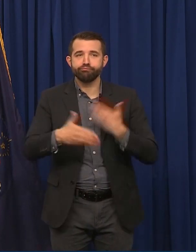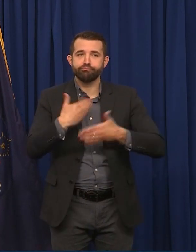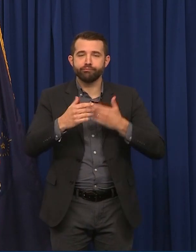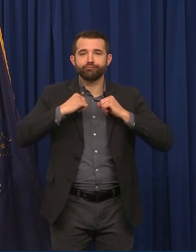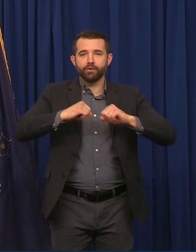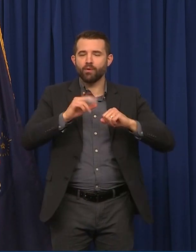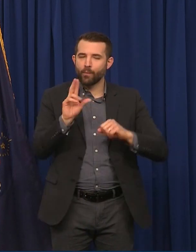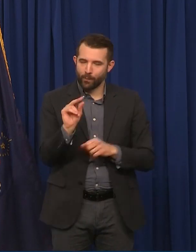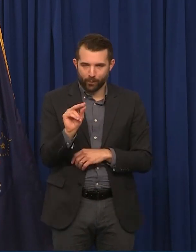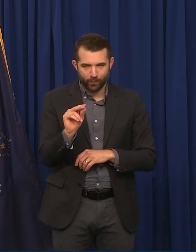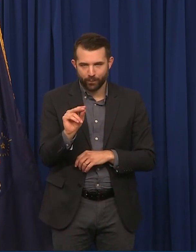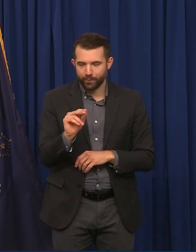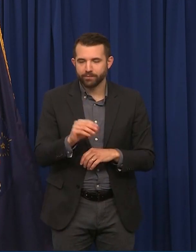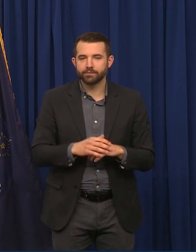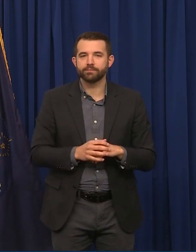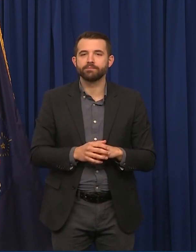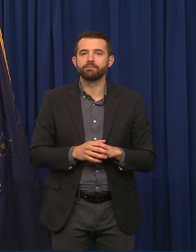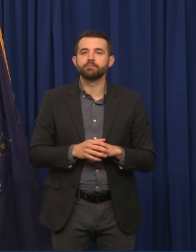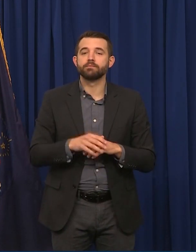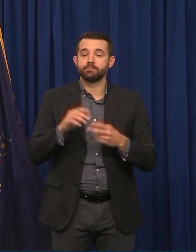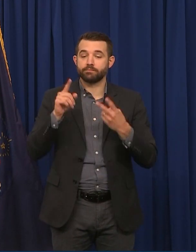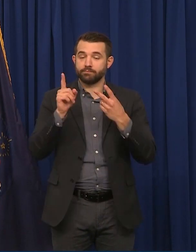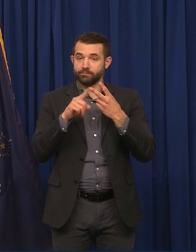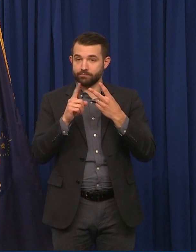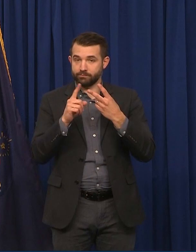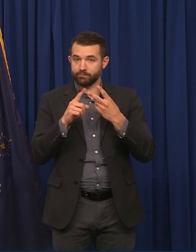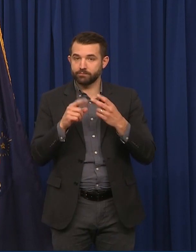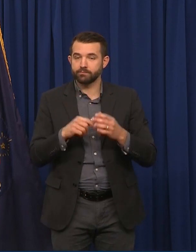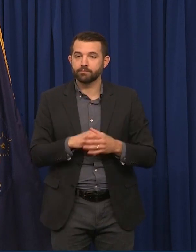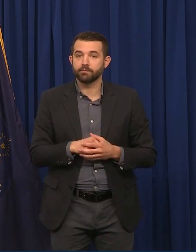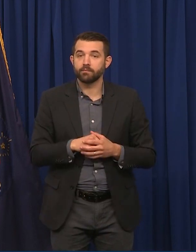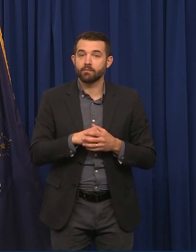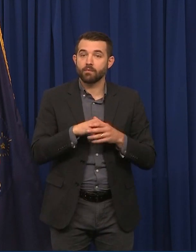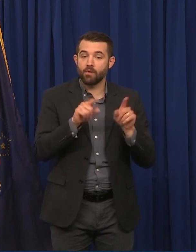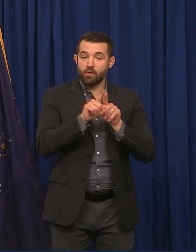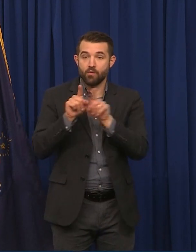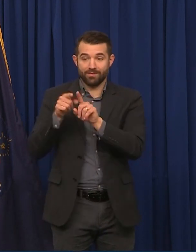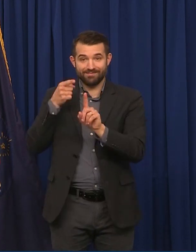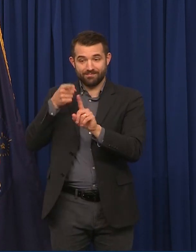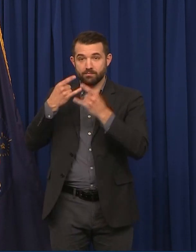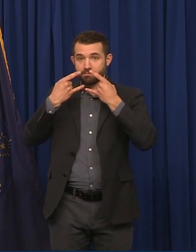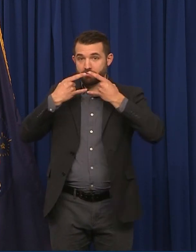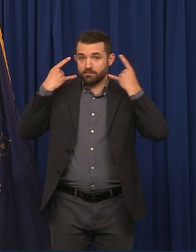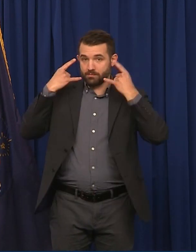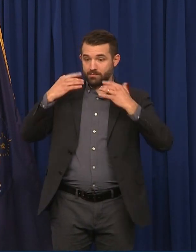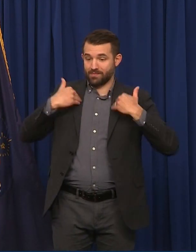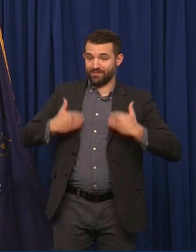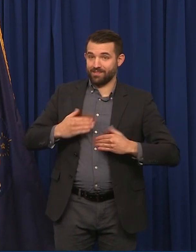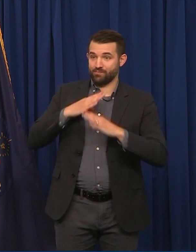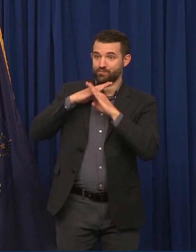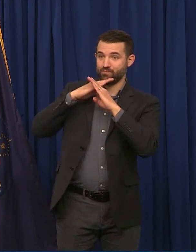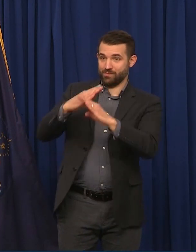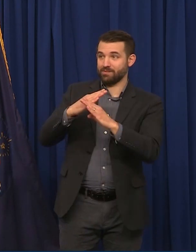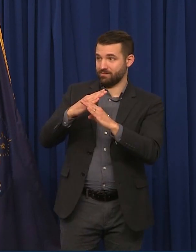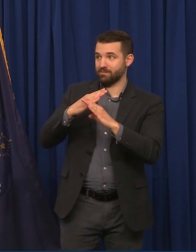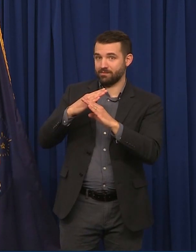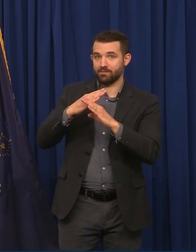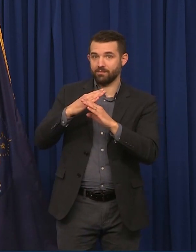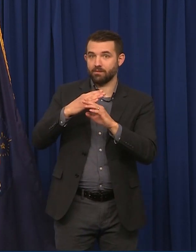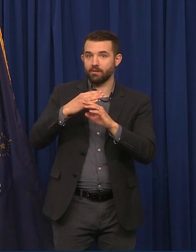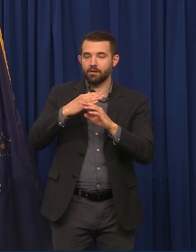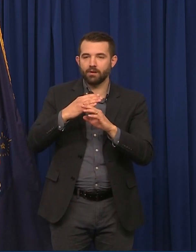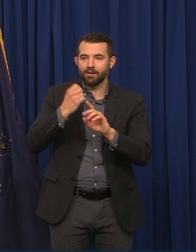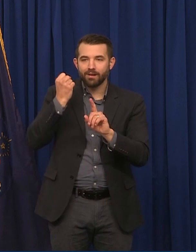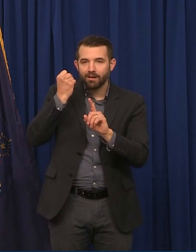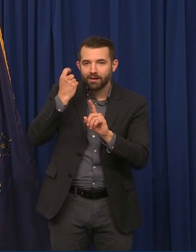masks is wearing a mask may provide some physical barrier, but unless you're really used to wearing a mask for